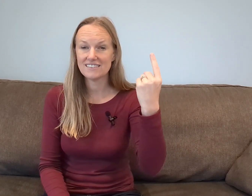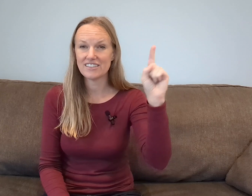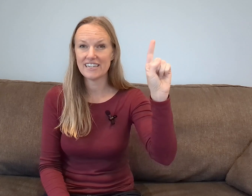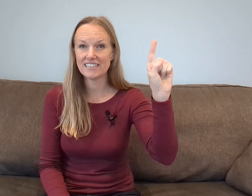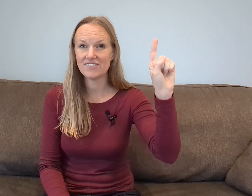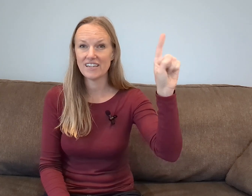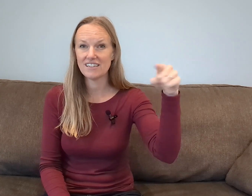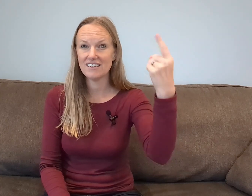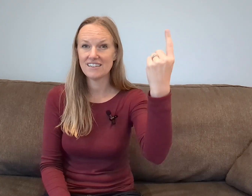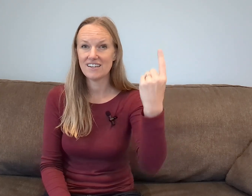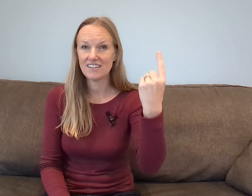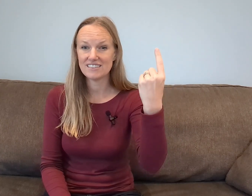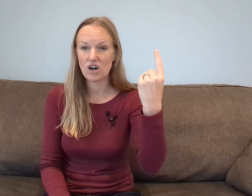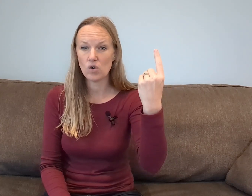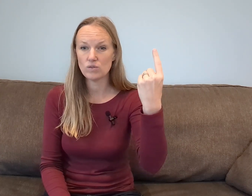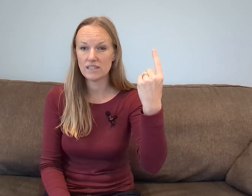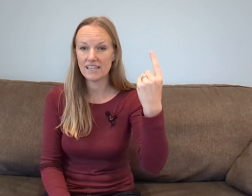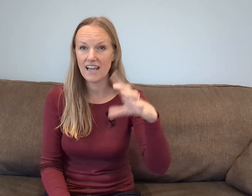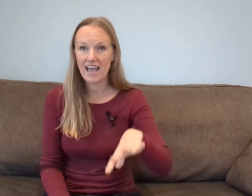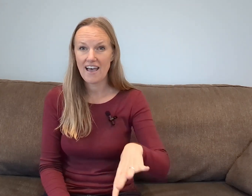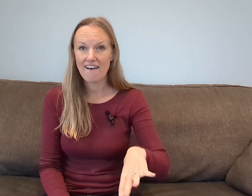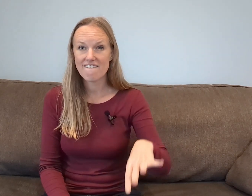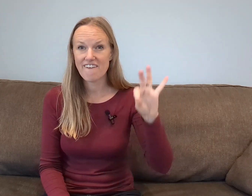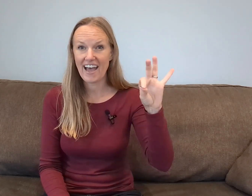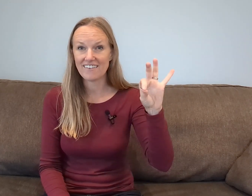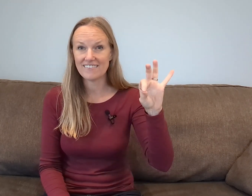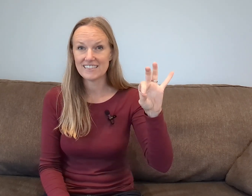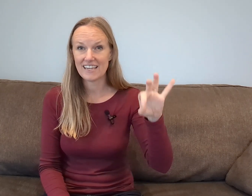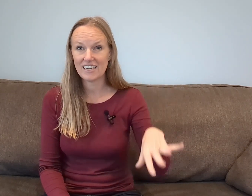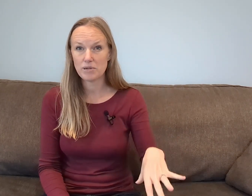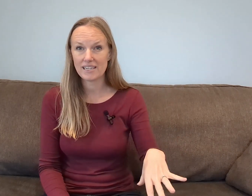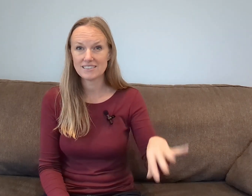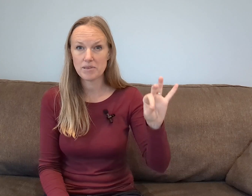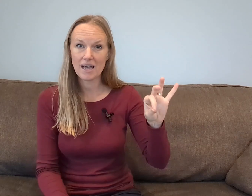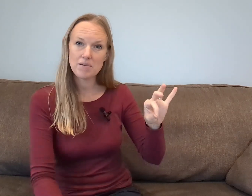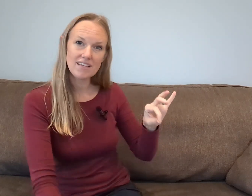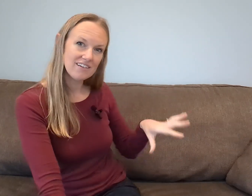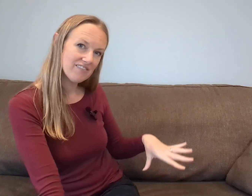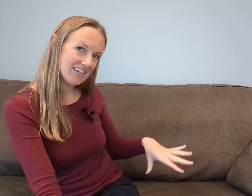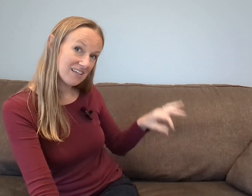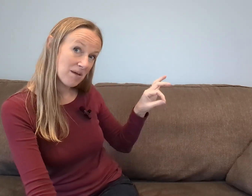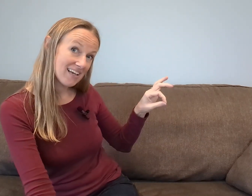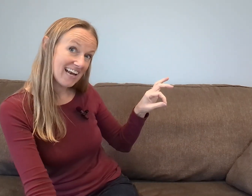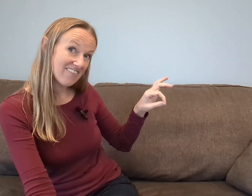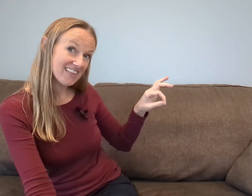So your index finger is only found. Okay, you're picking something up and then you're conveniently making an F at the